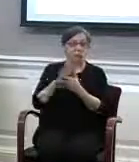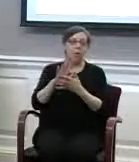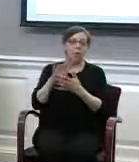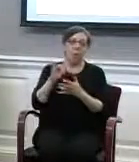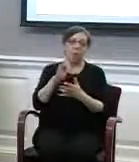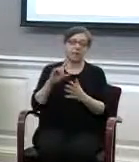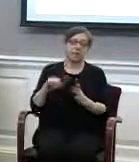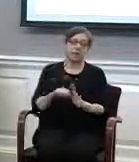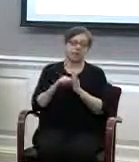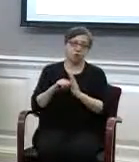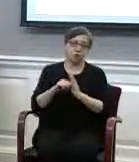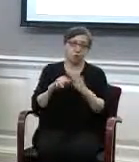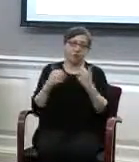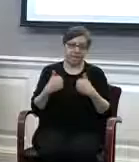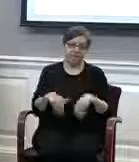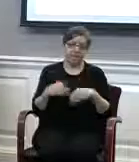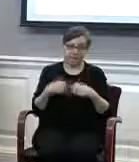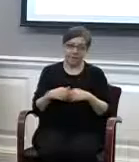done